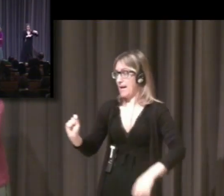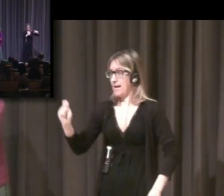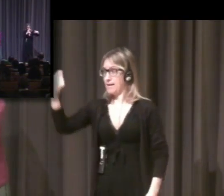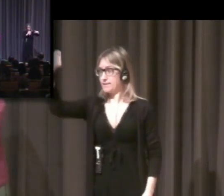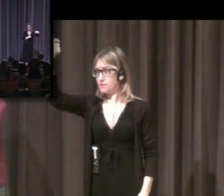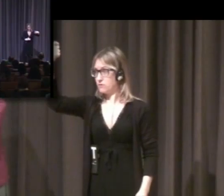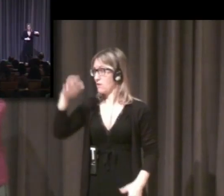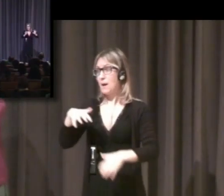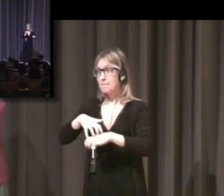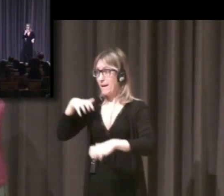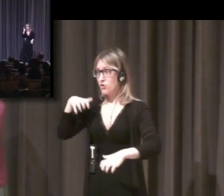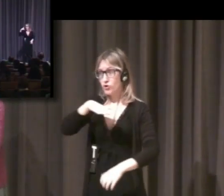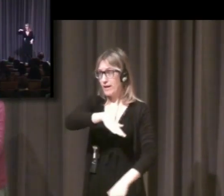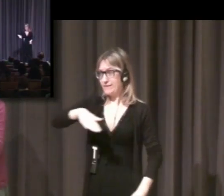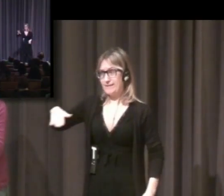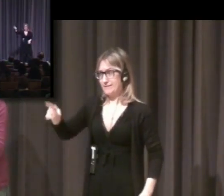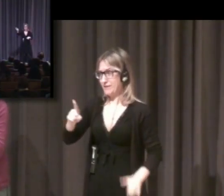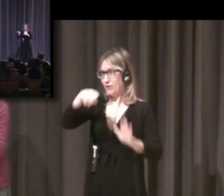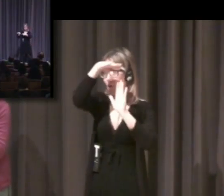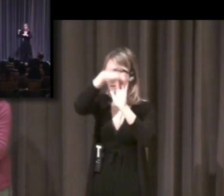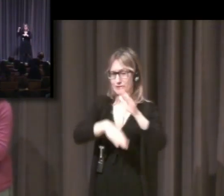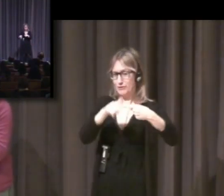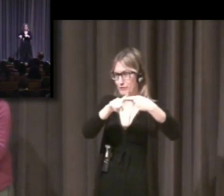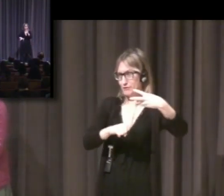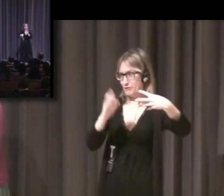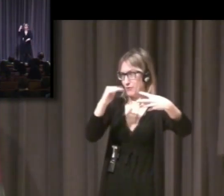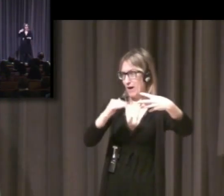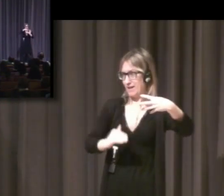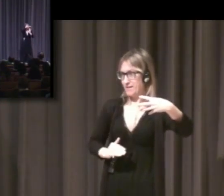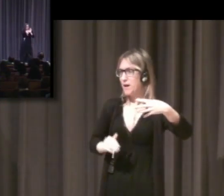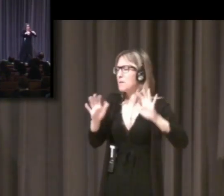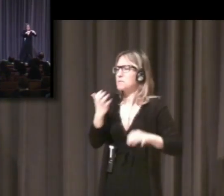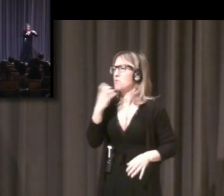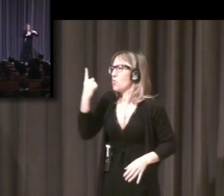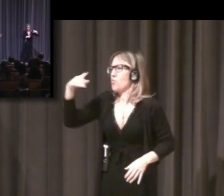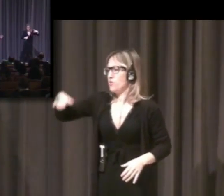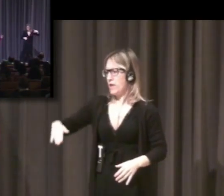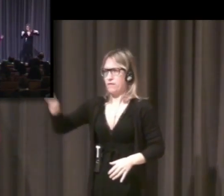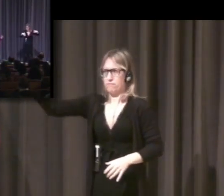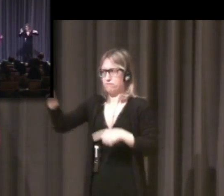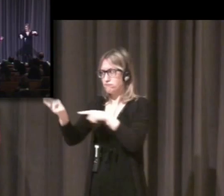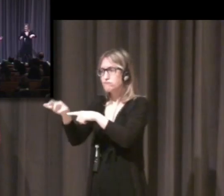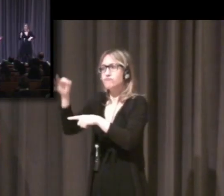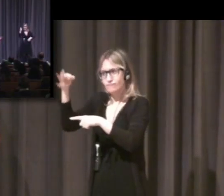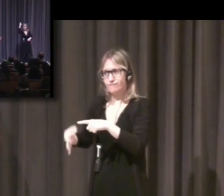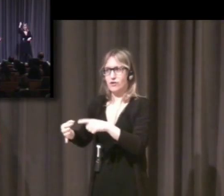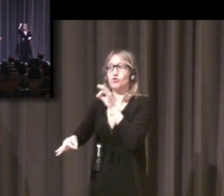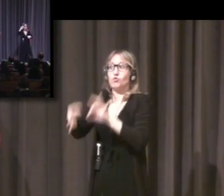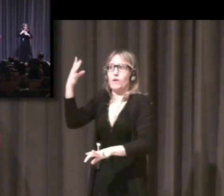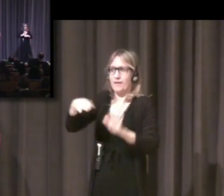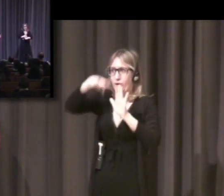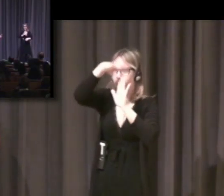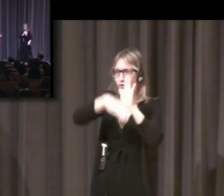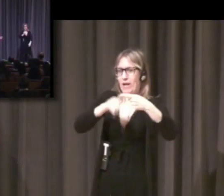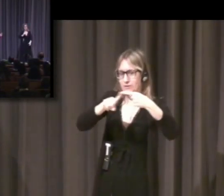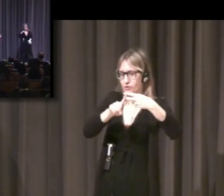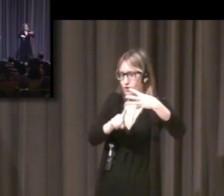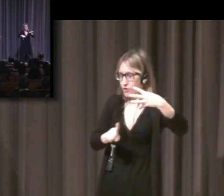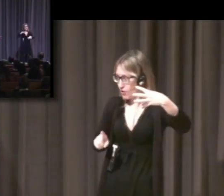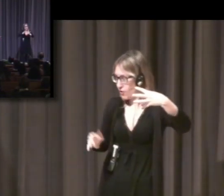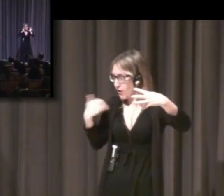conditions. Still, the results are variable. And when I say they're variable, I mean they